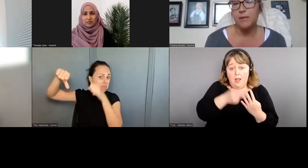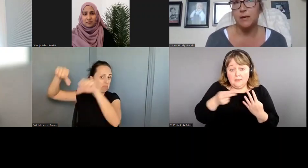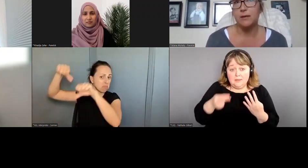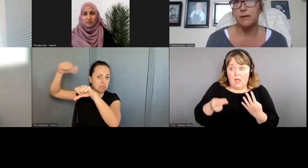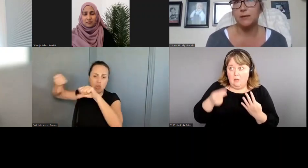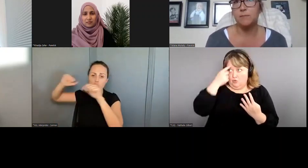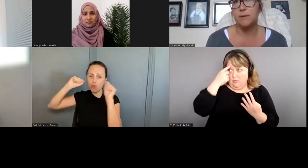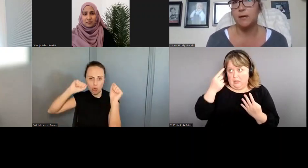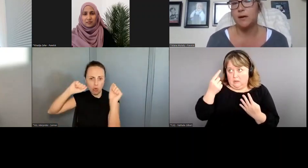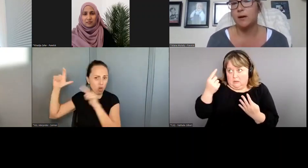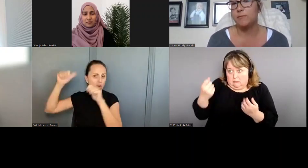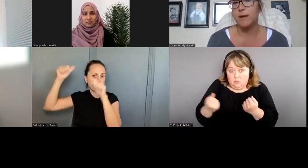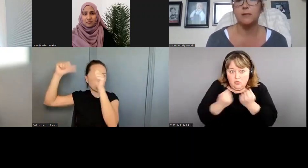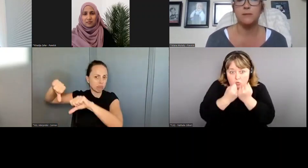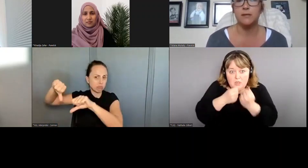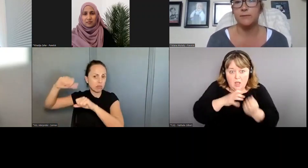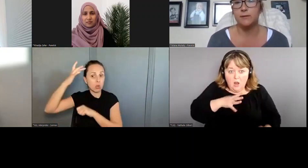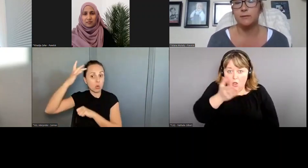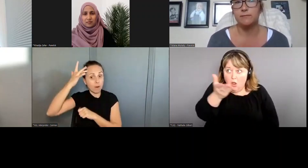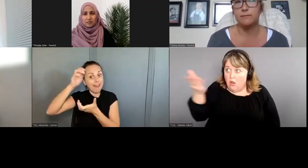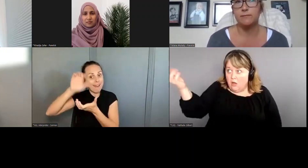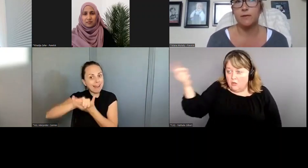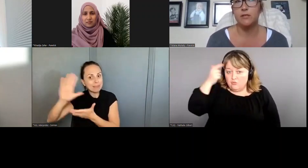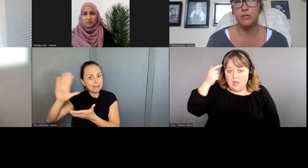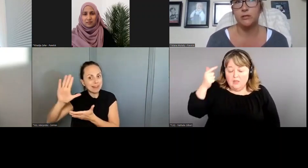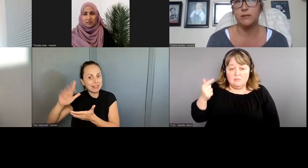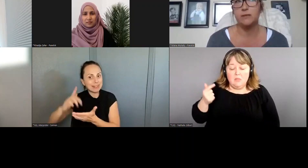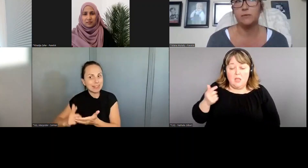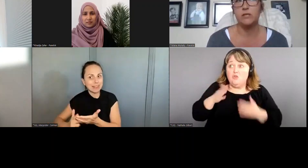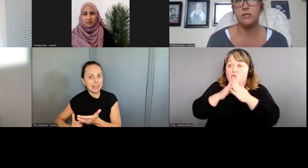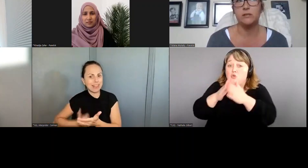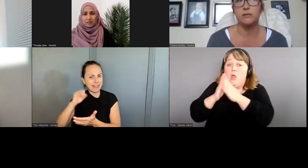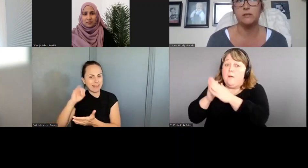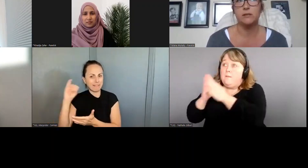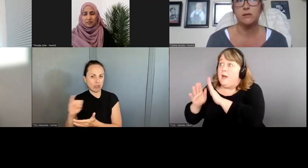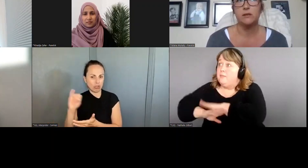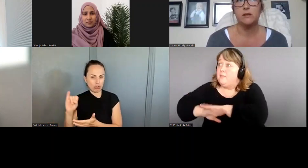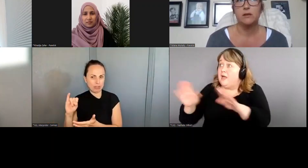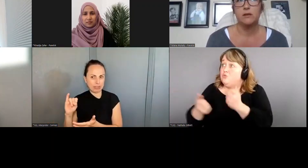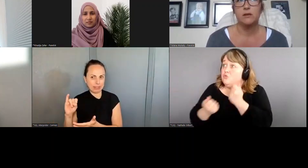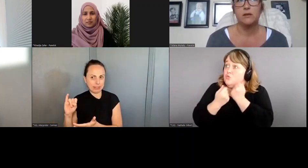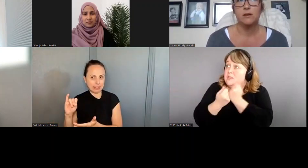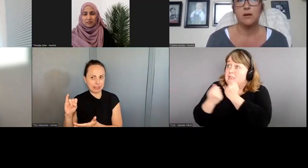them because of my husband's life insurance, which is